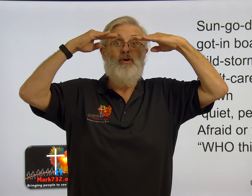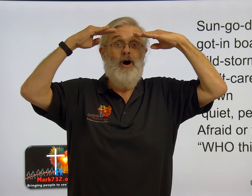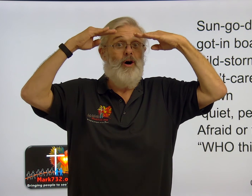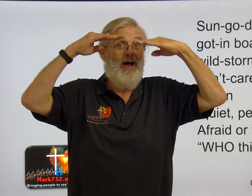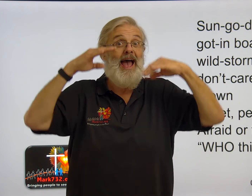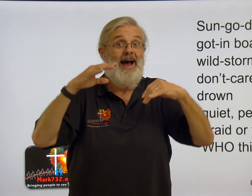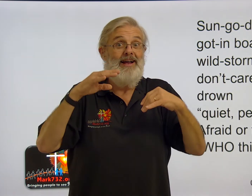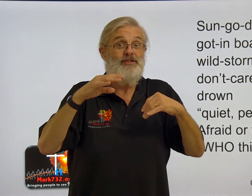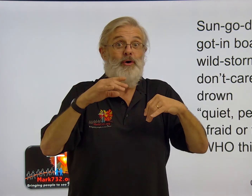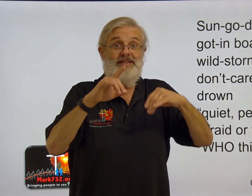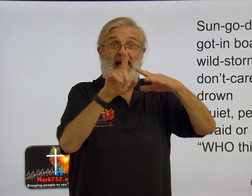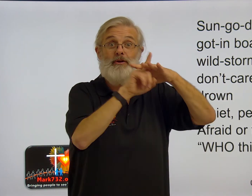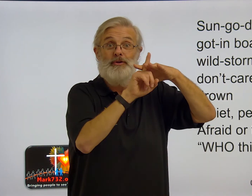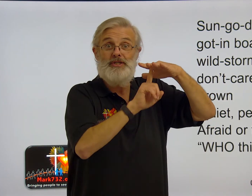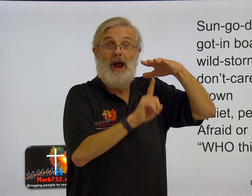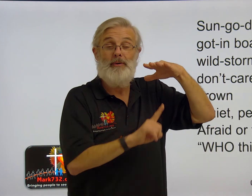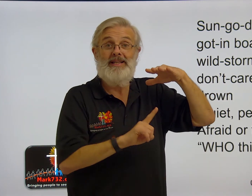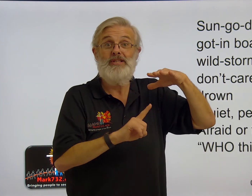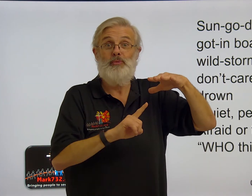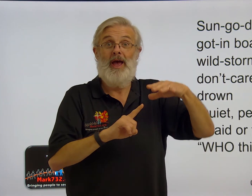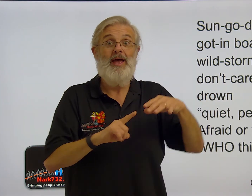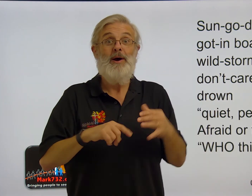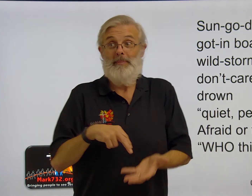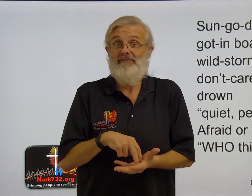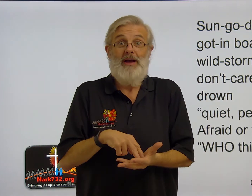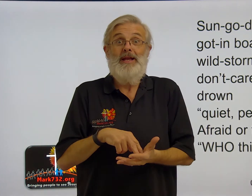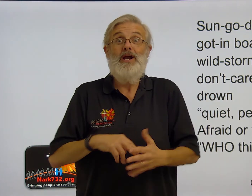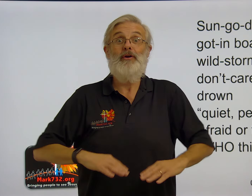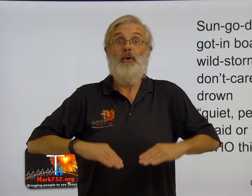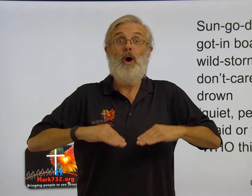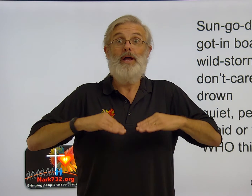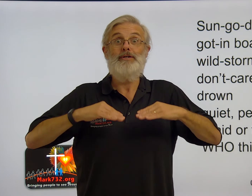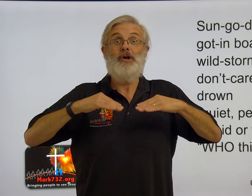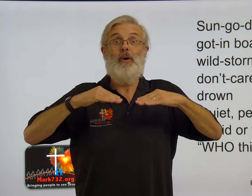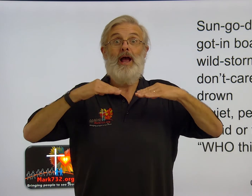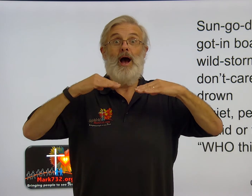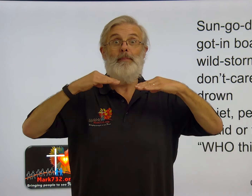full. And so it's not only drowning this way, but if I'm here and the water's going up,